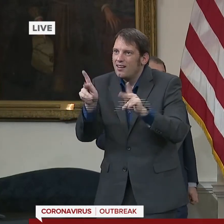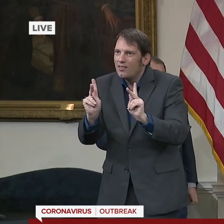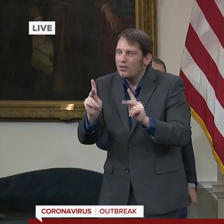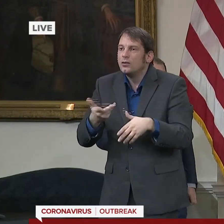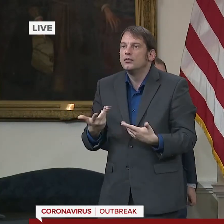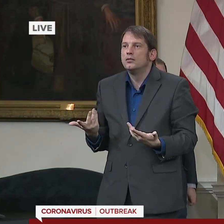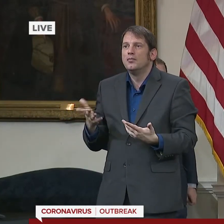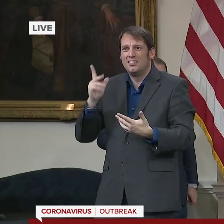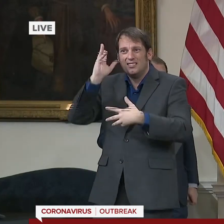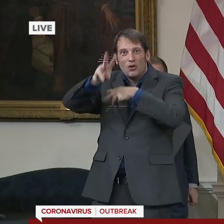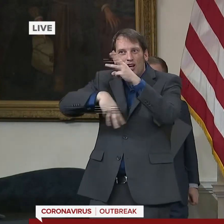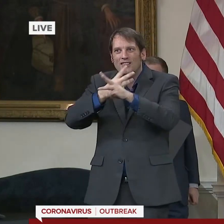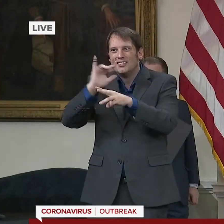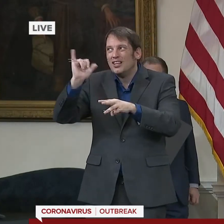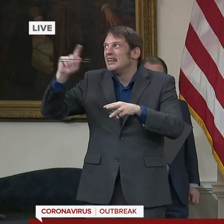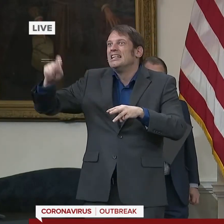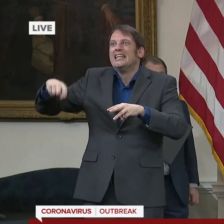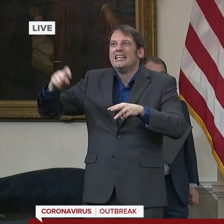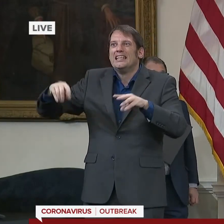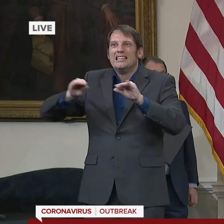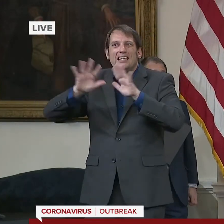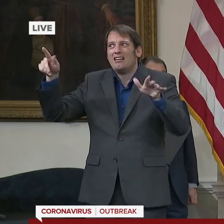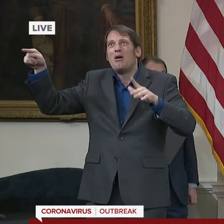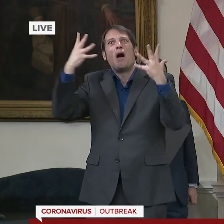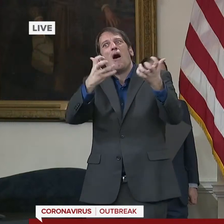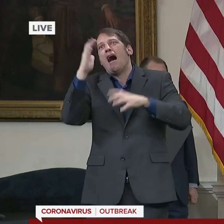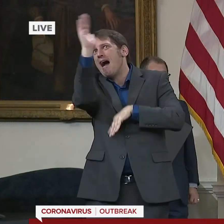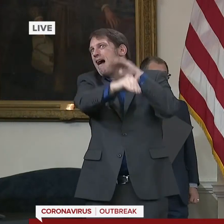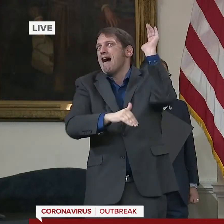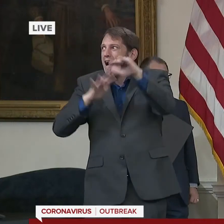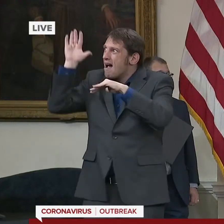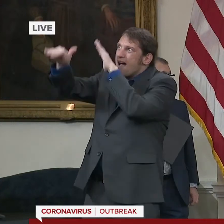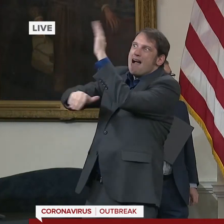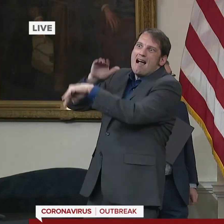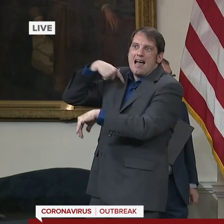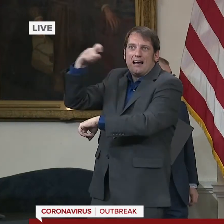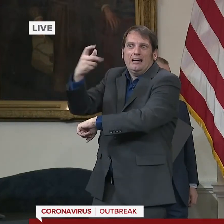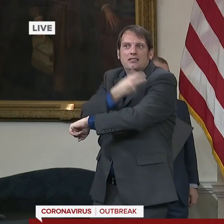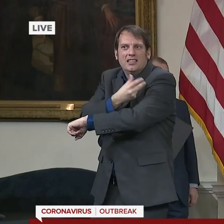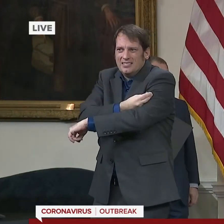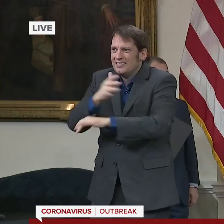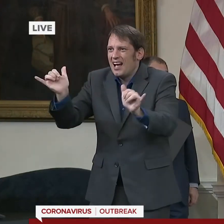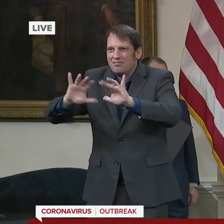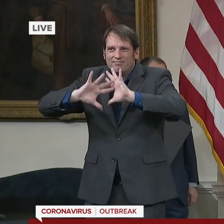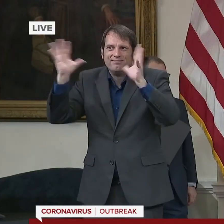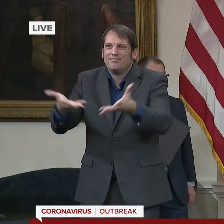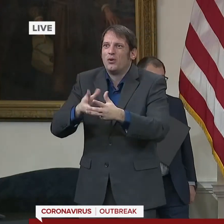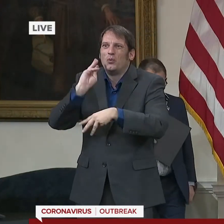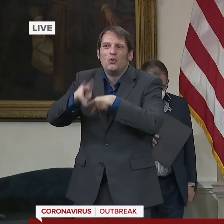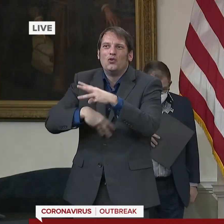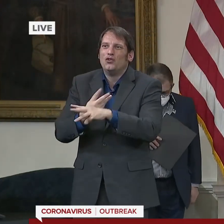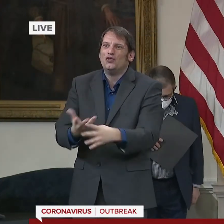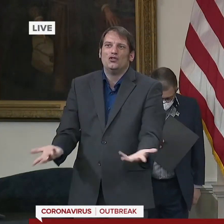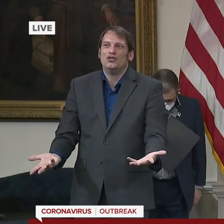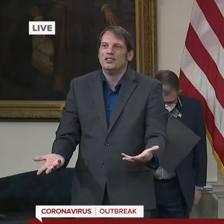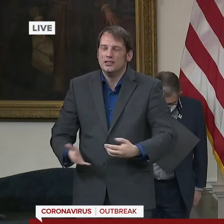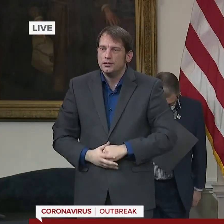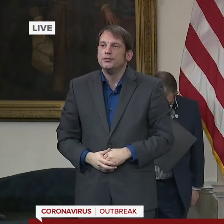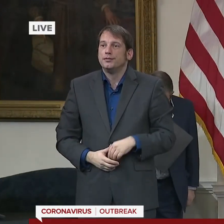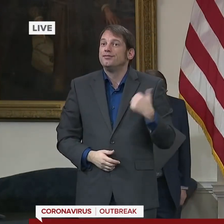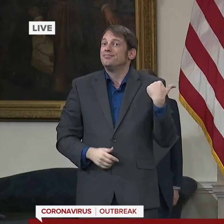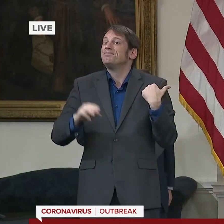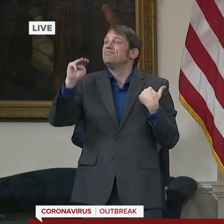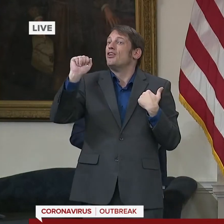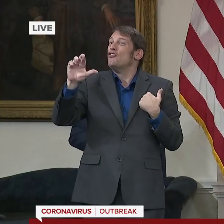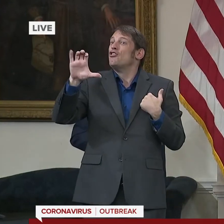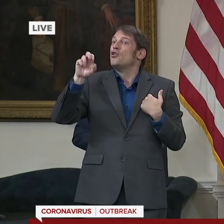there's only so many. That's why we got to get, as Dr. Marcosi touched on in his remarks, we're very close apparently